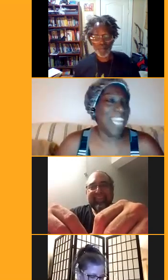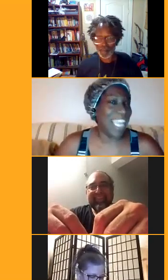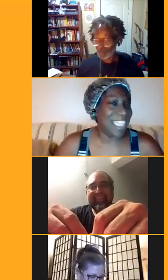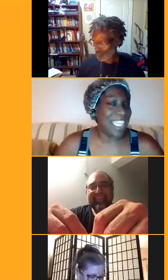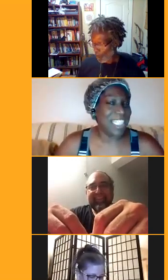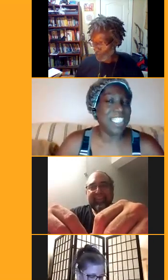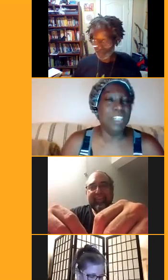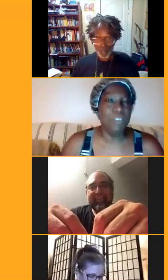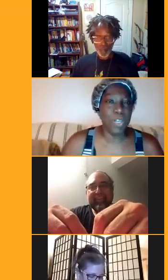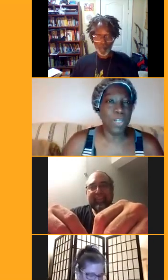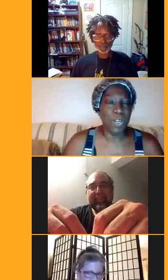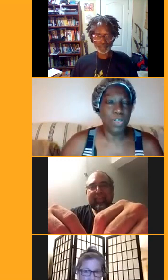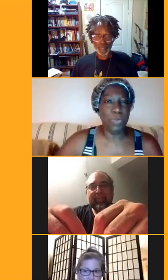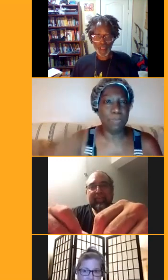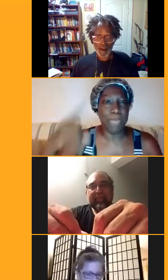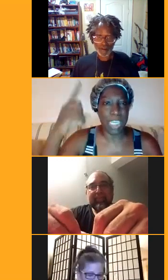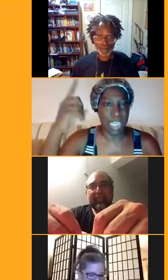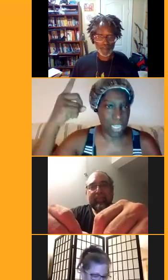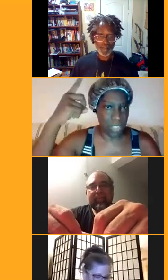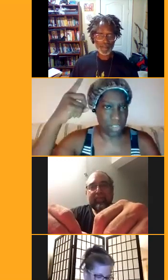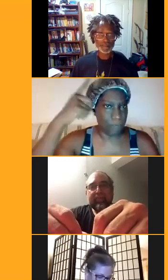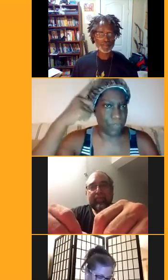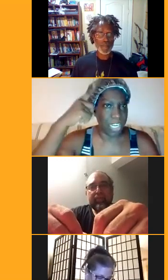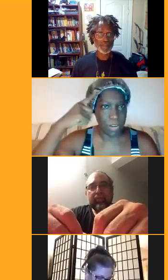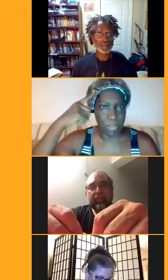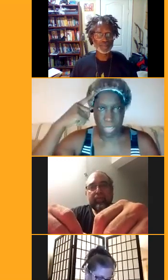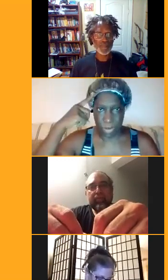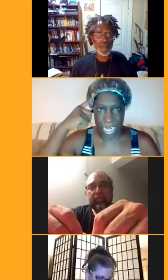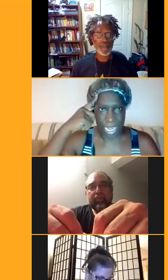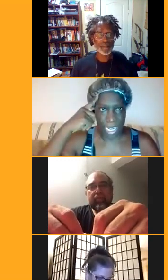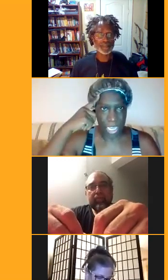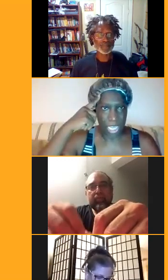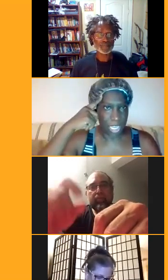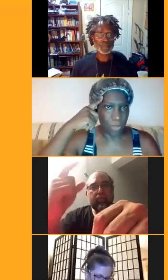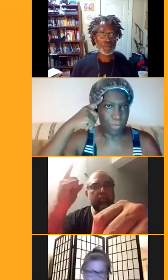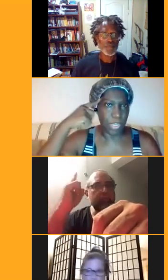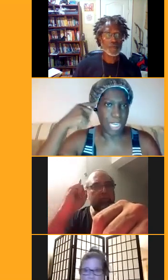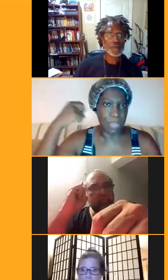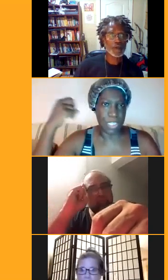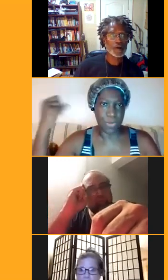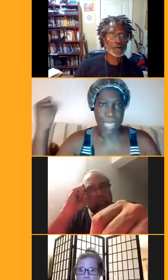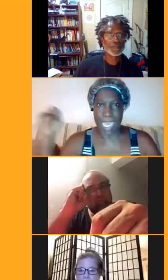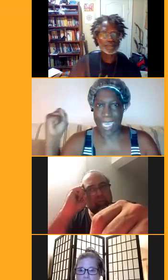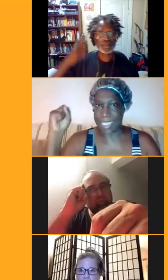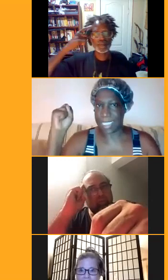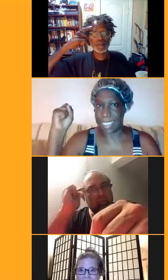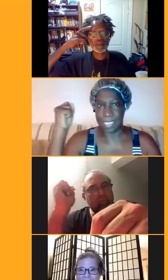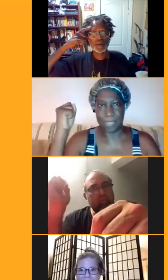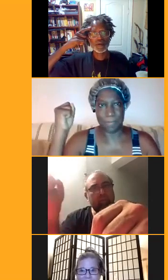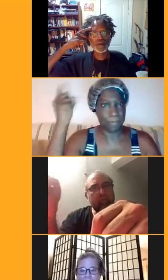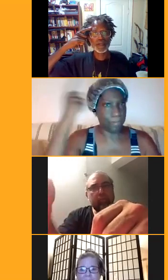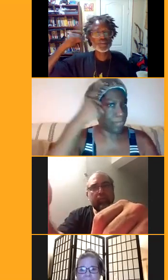All right, and then silver would be your finger to your head and you pull out into an S.